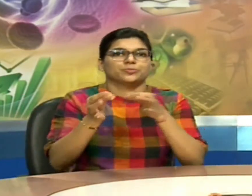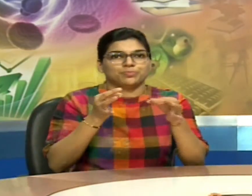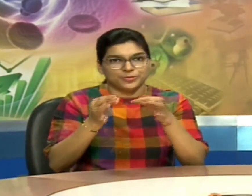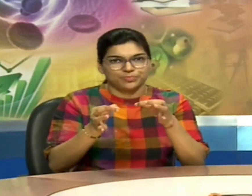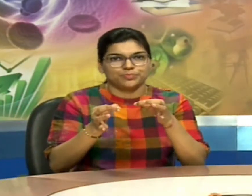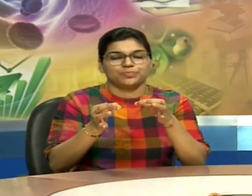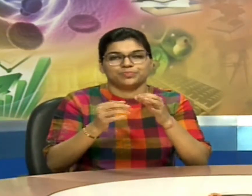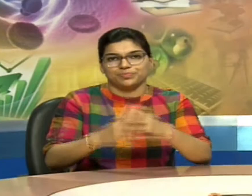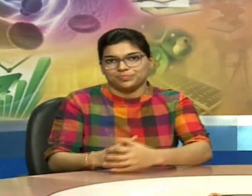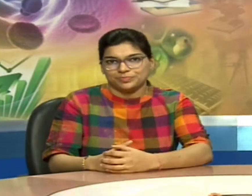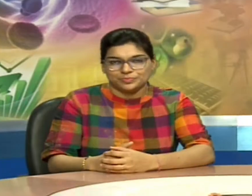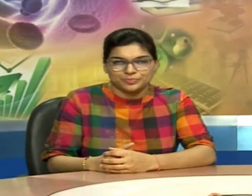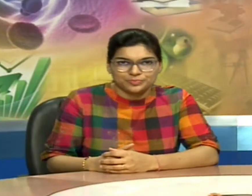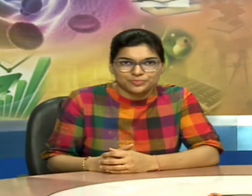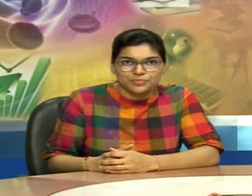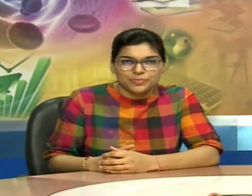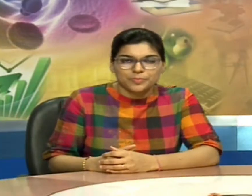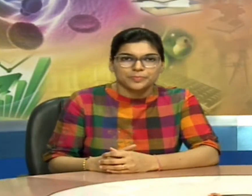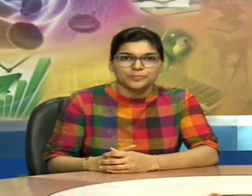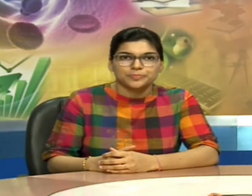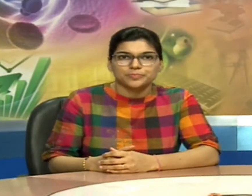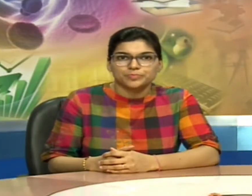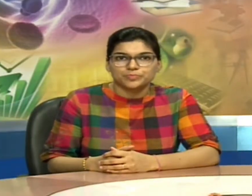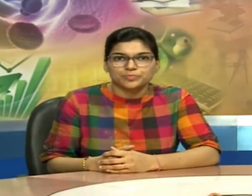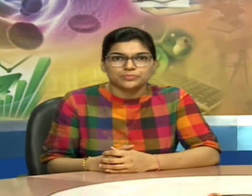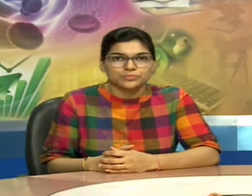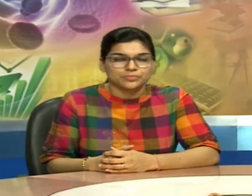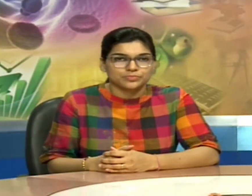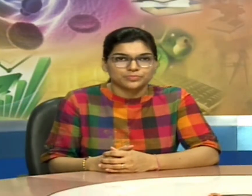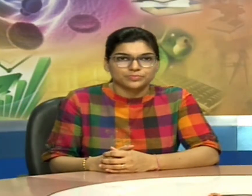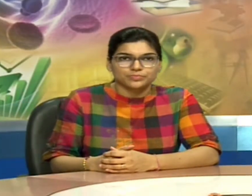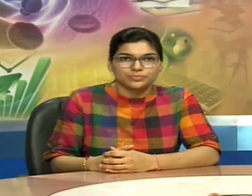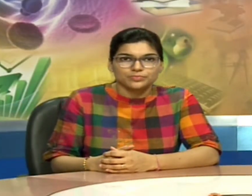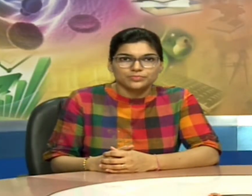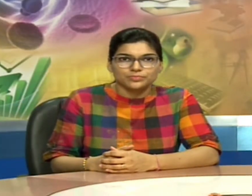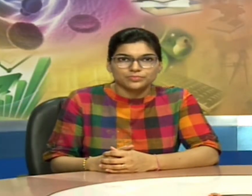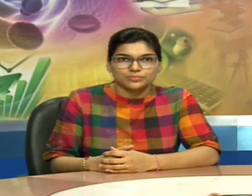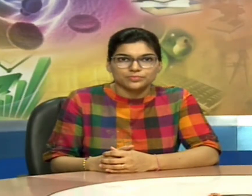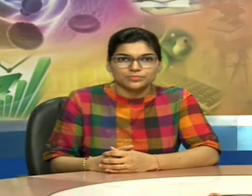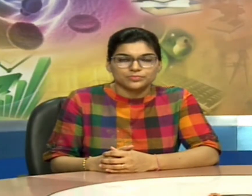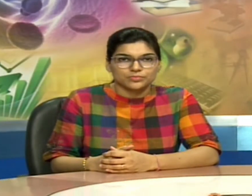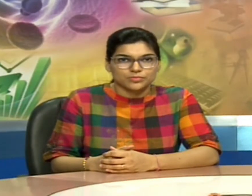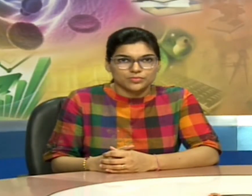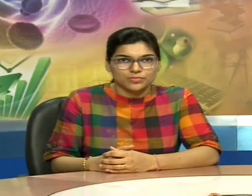different activities, different initiatives taken. We will discuss them now.